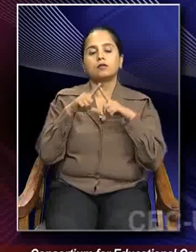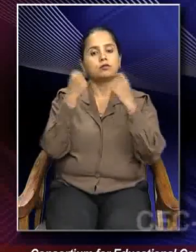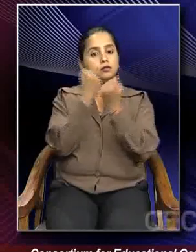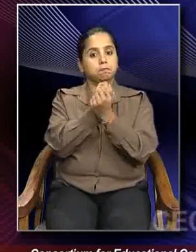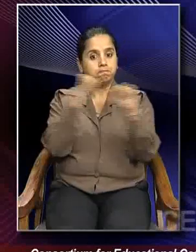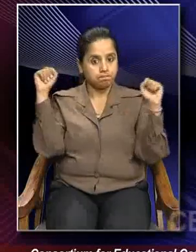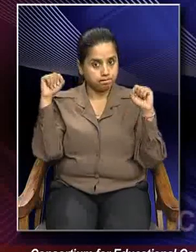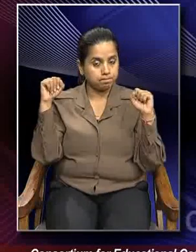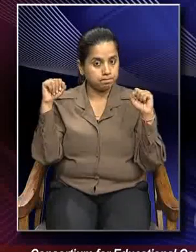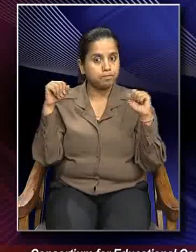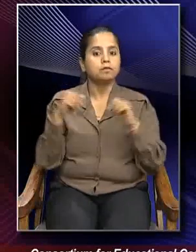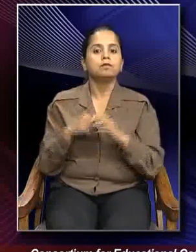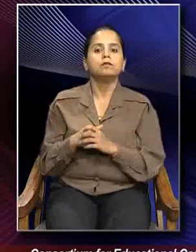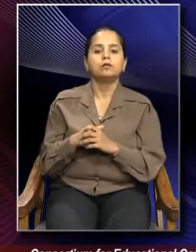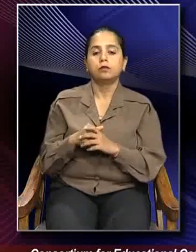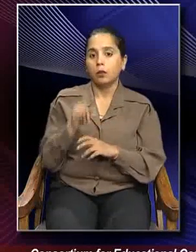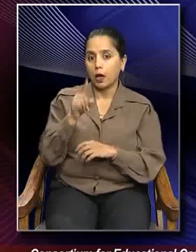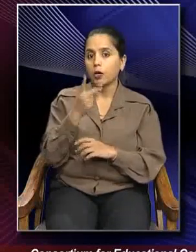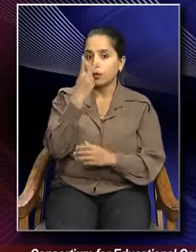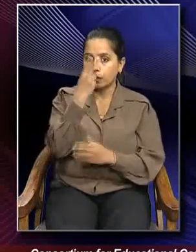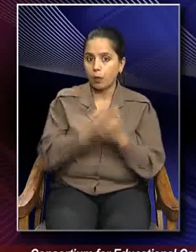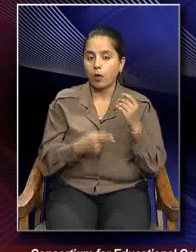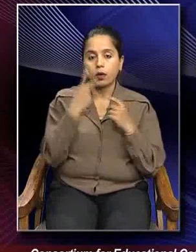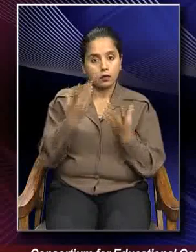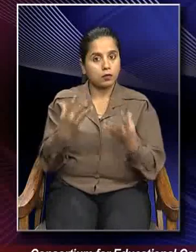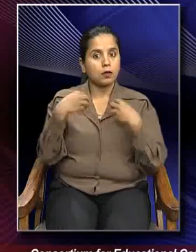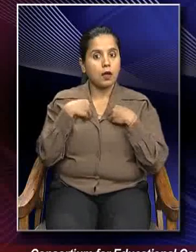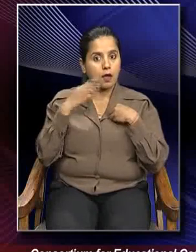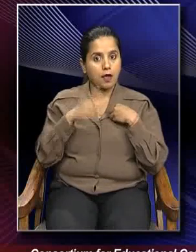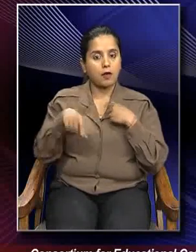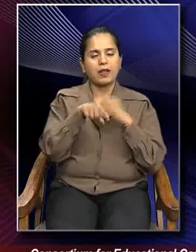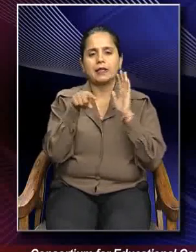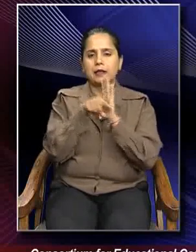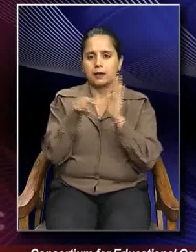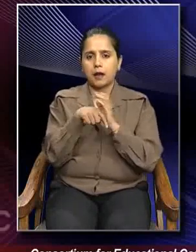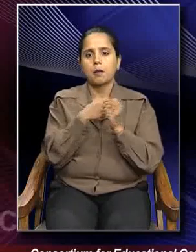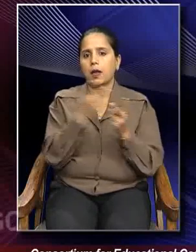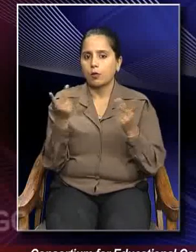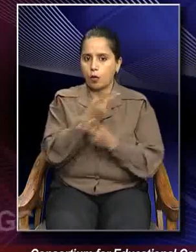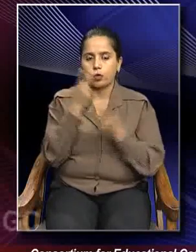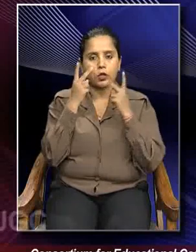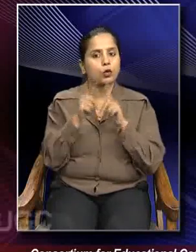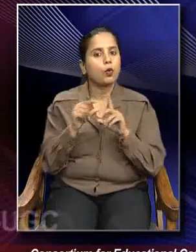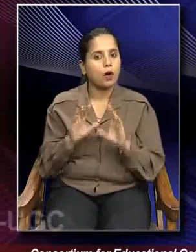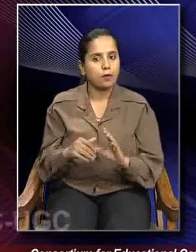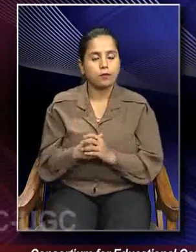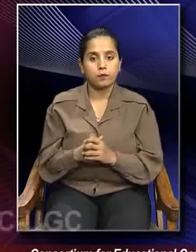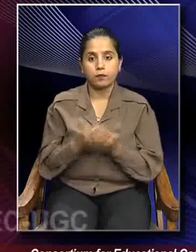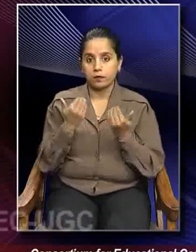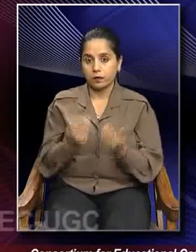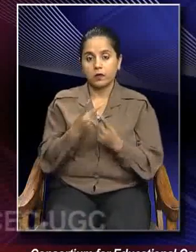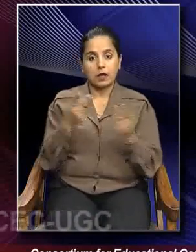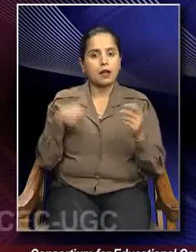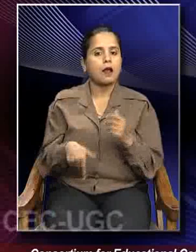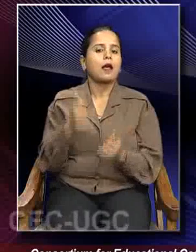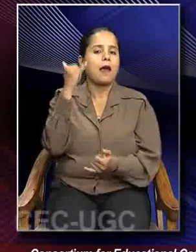liberation, though both conceive it in the negative manner. So with this we